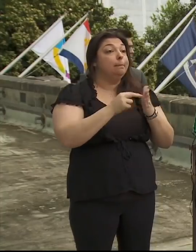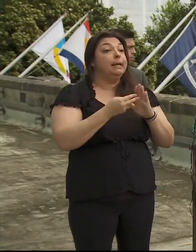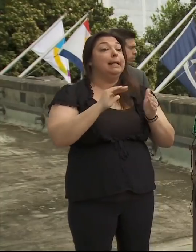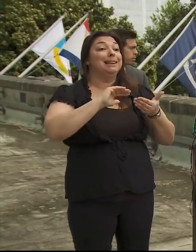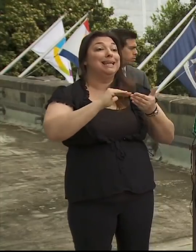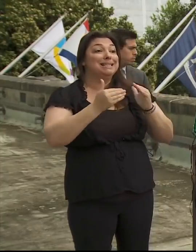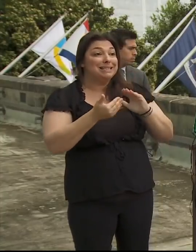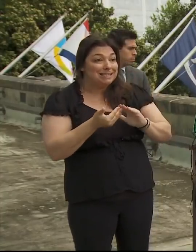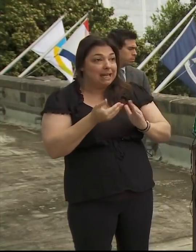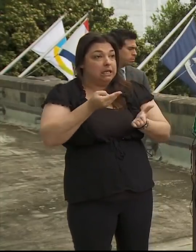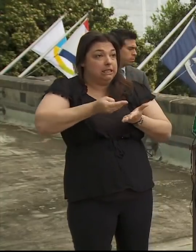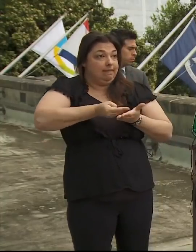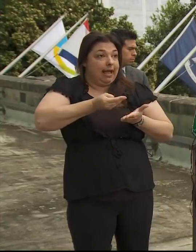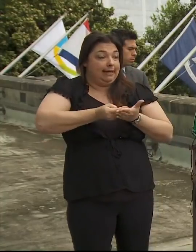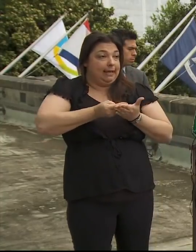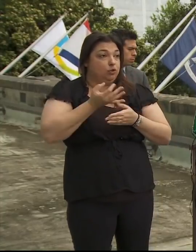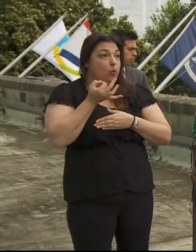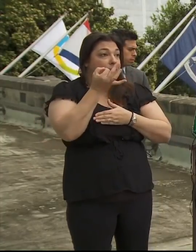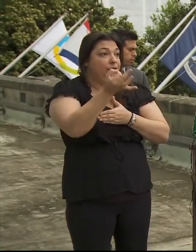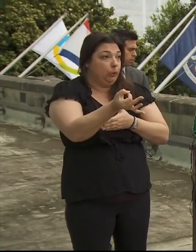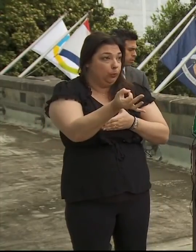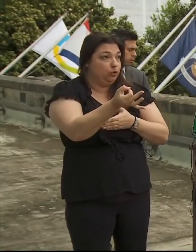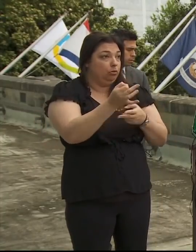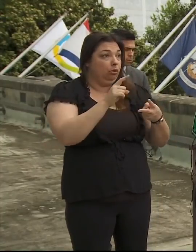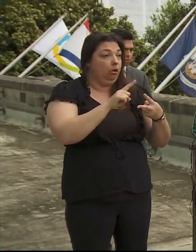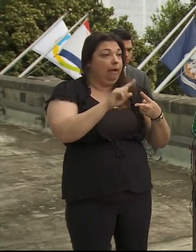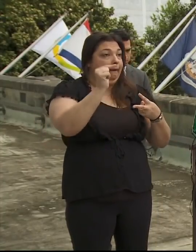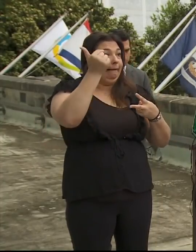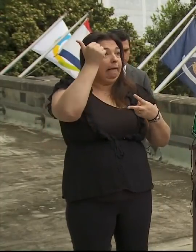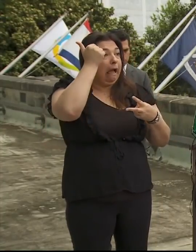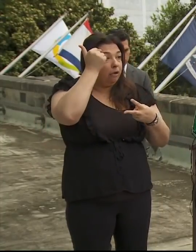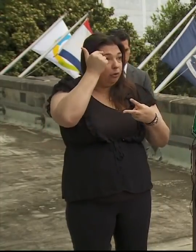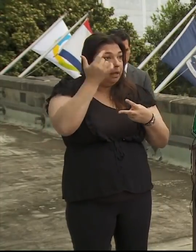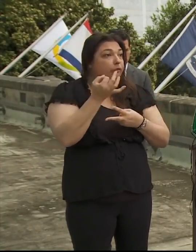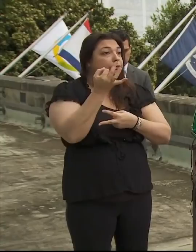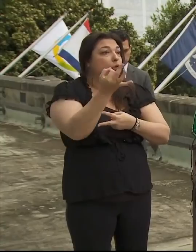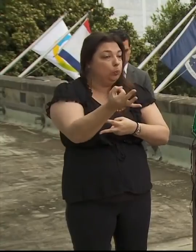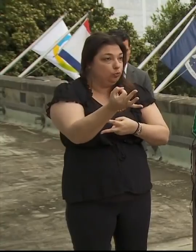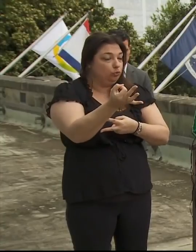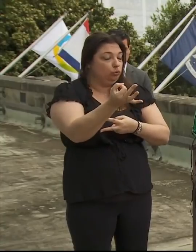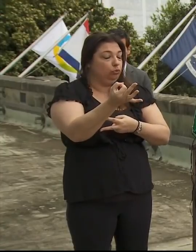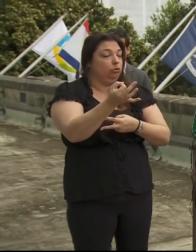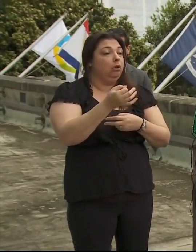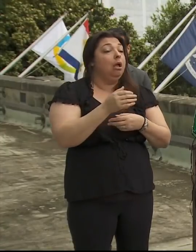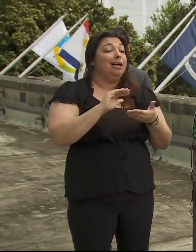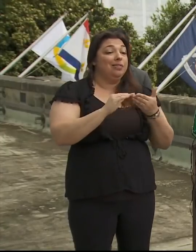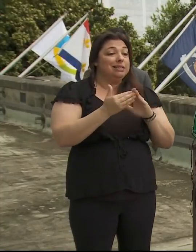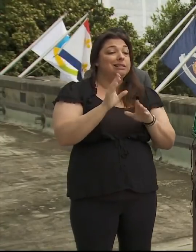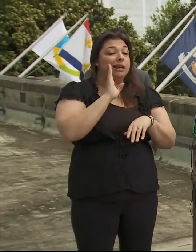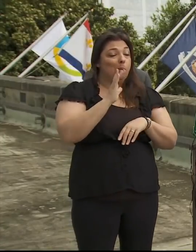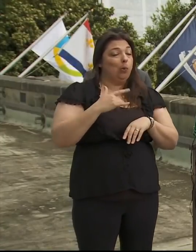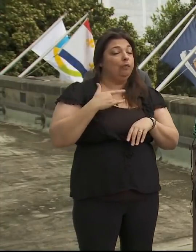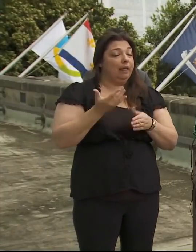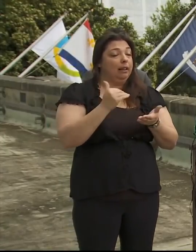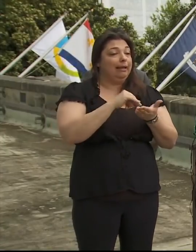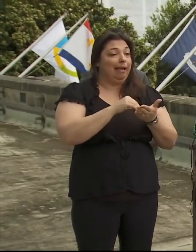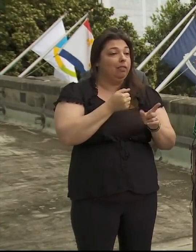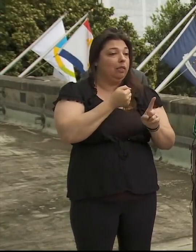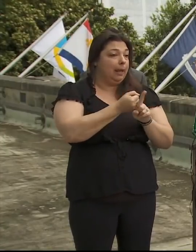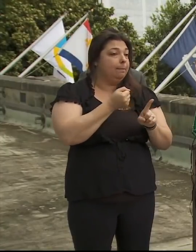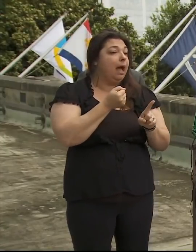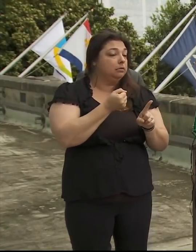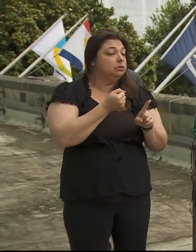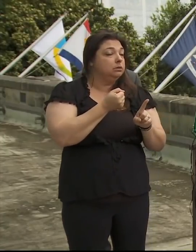city's financial future, city government's financial future. And the city is going to feel, again, this